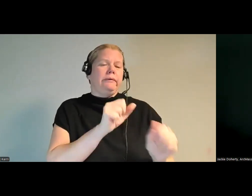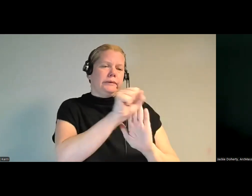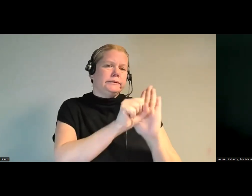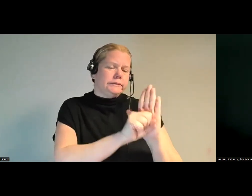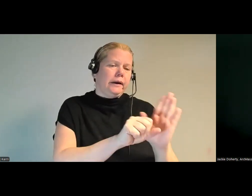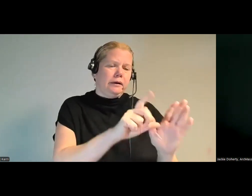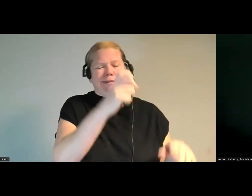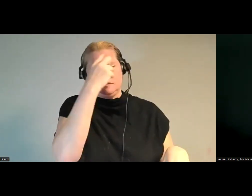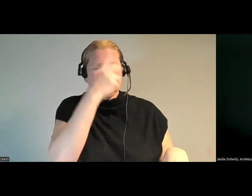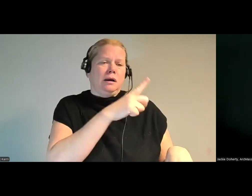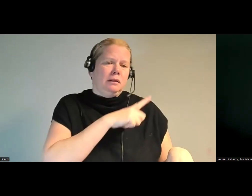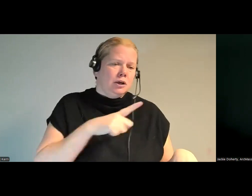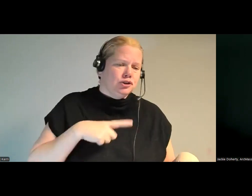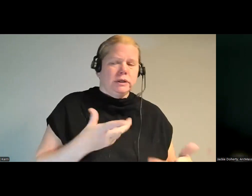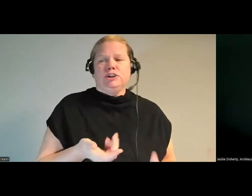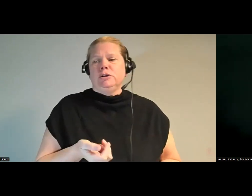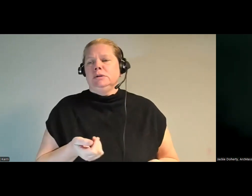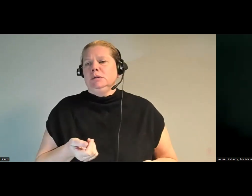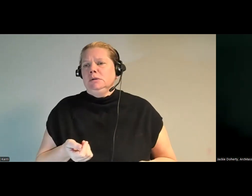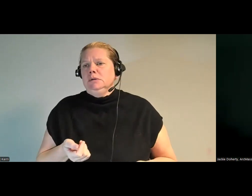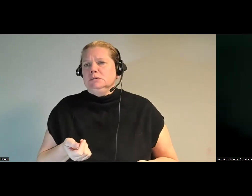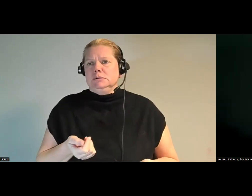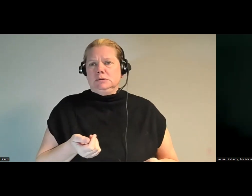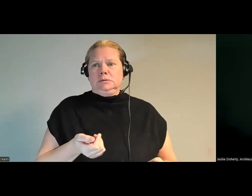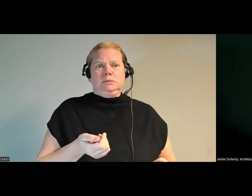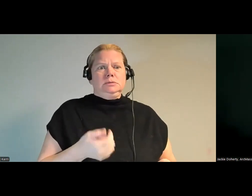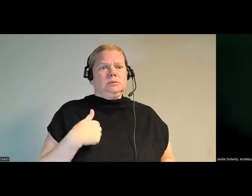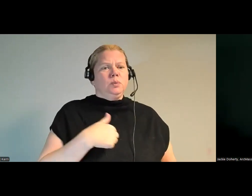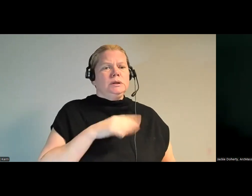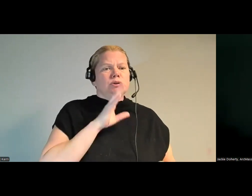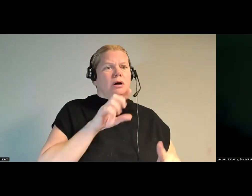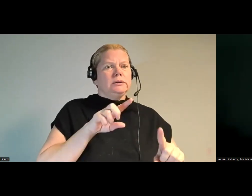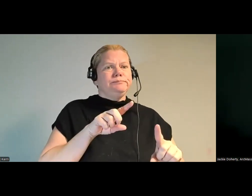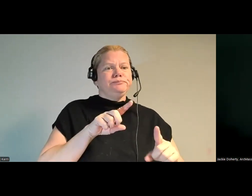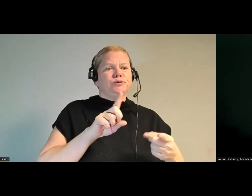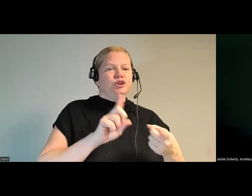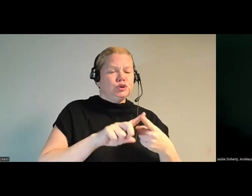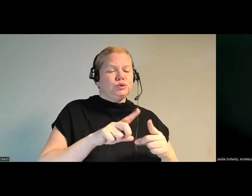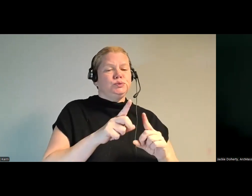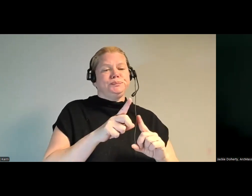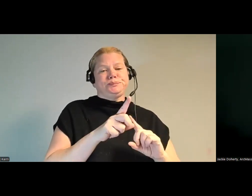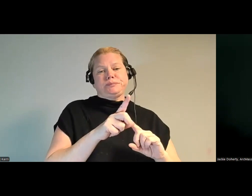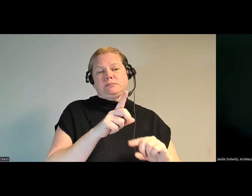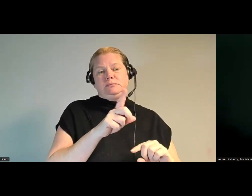Because much of the work we do when we're talking to our state legislators is around